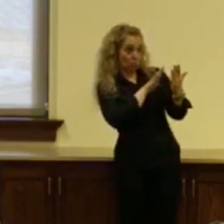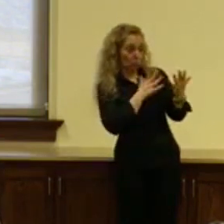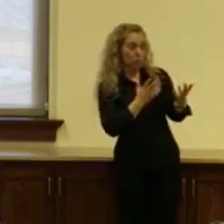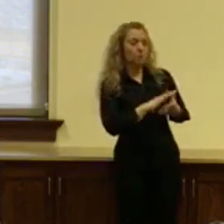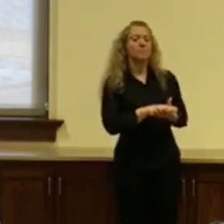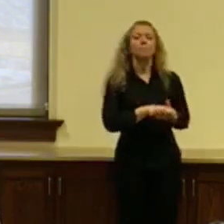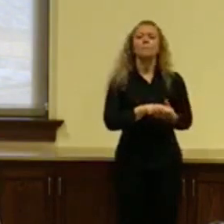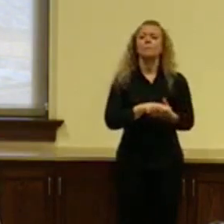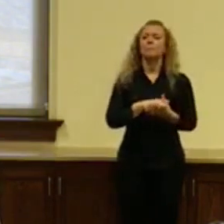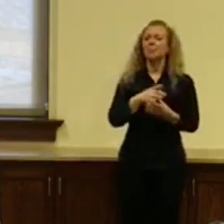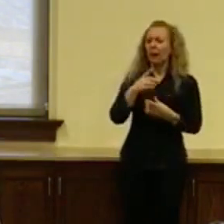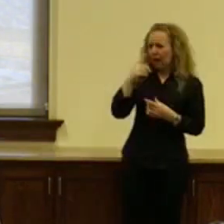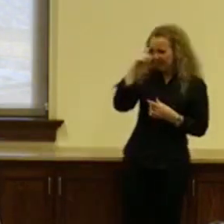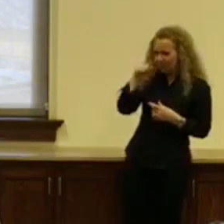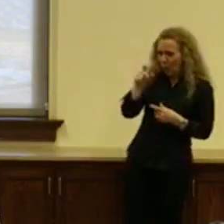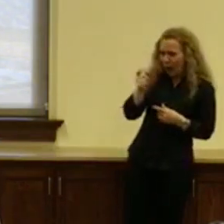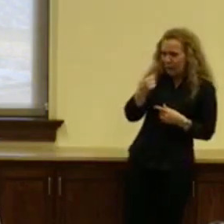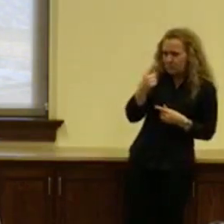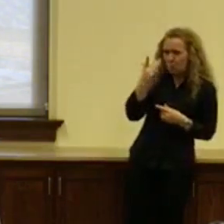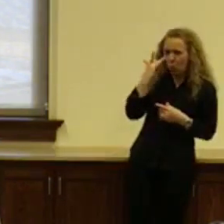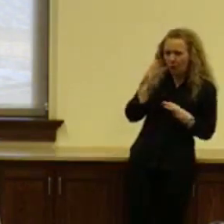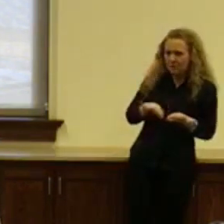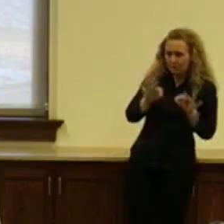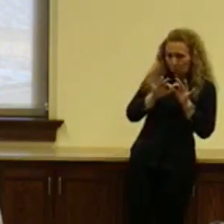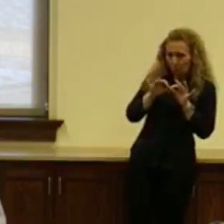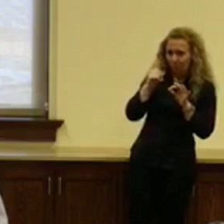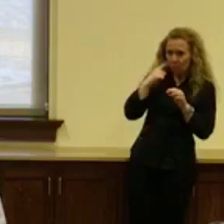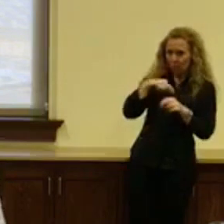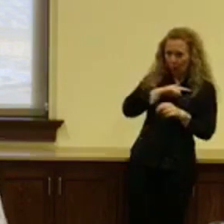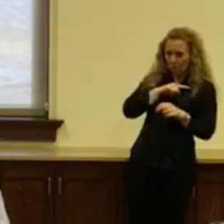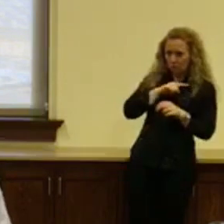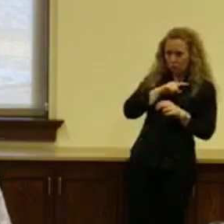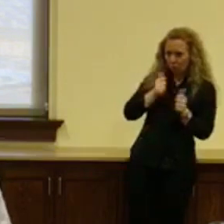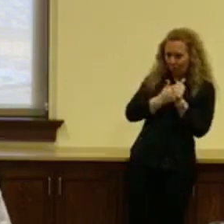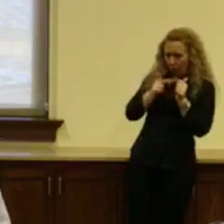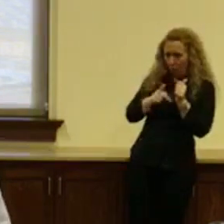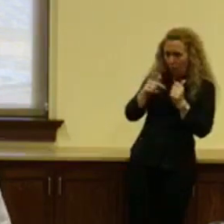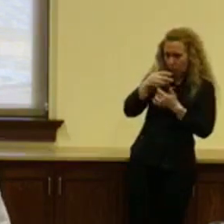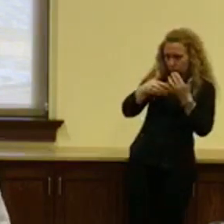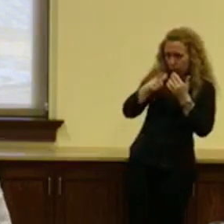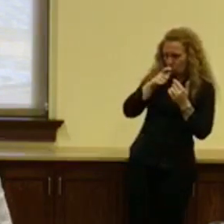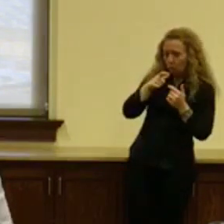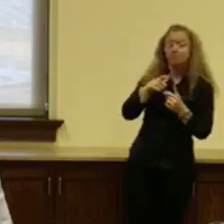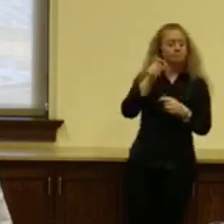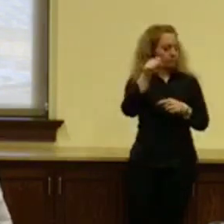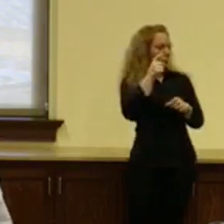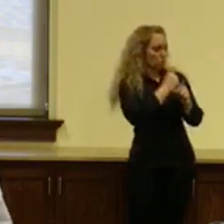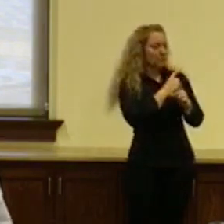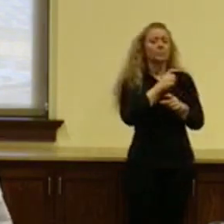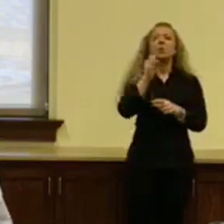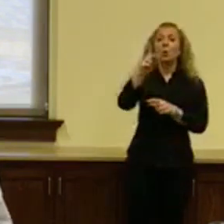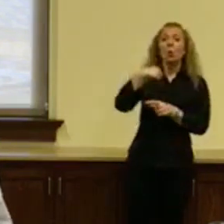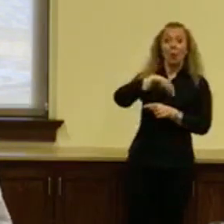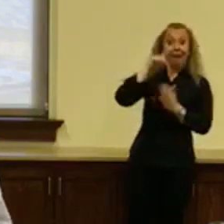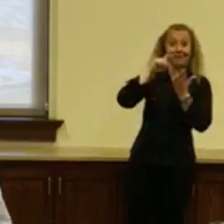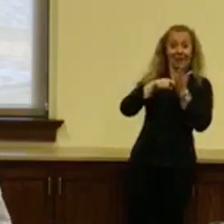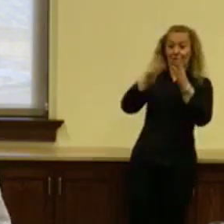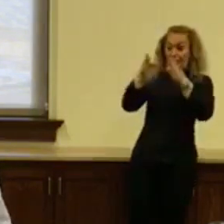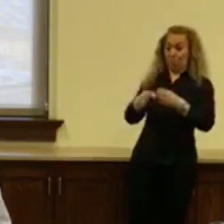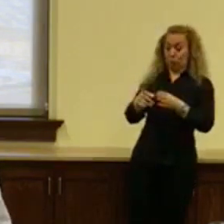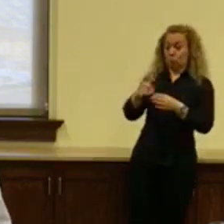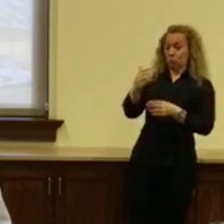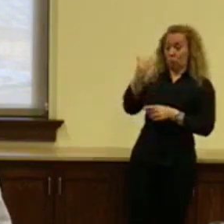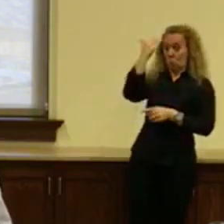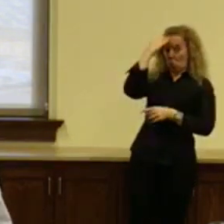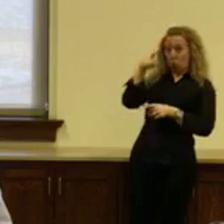I think I understand. The question is, why is it important to do case contact? So after we identify somebody who has